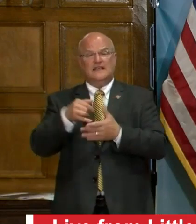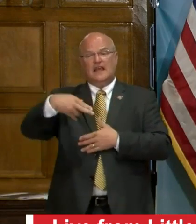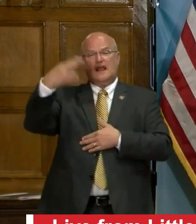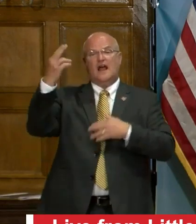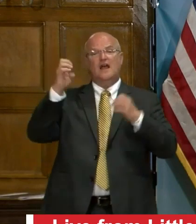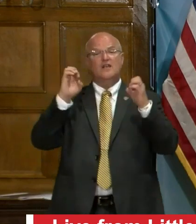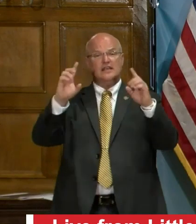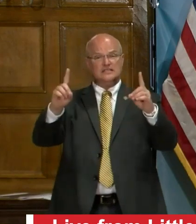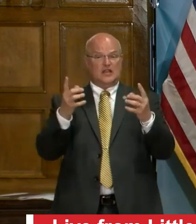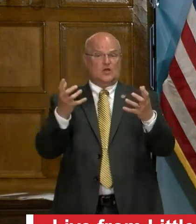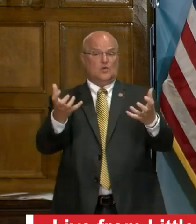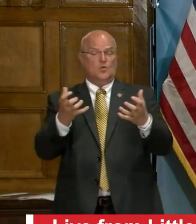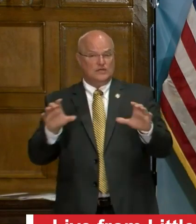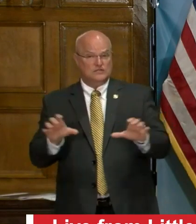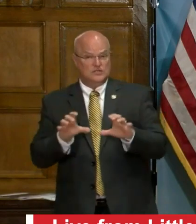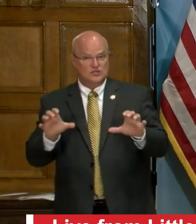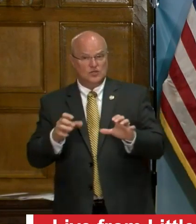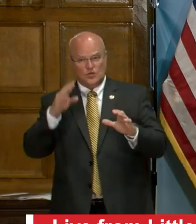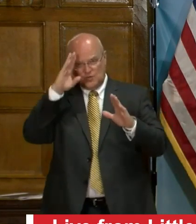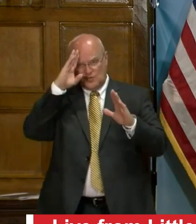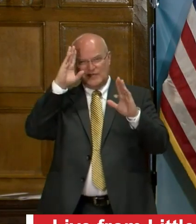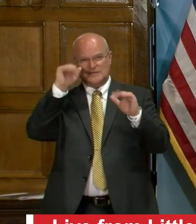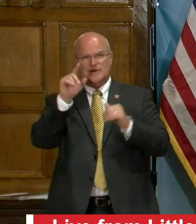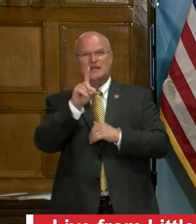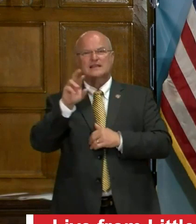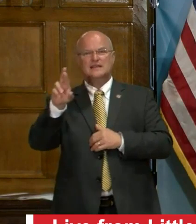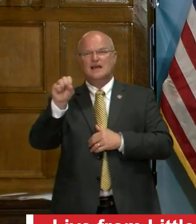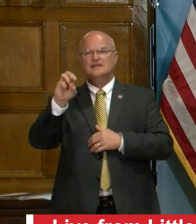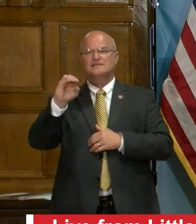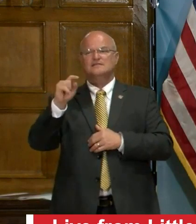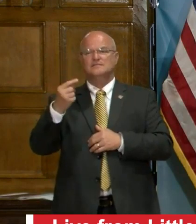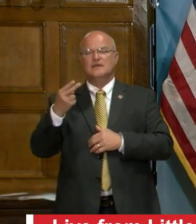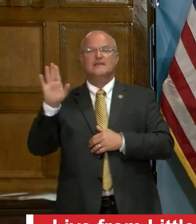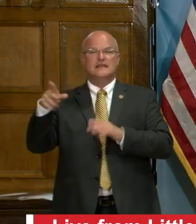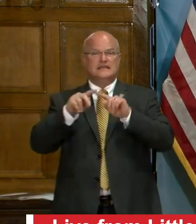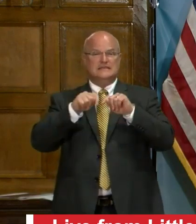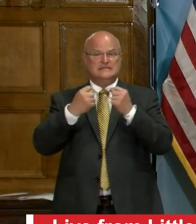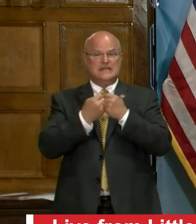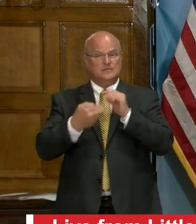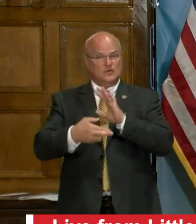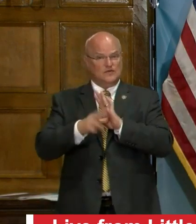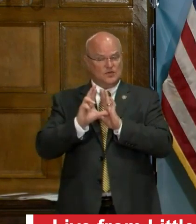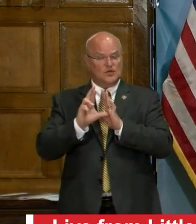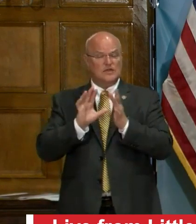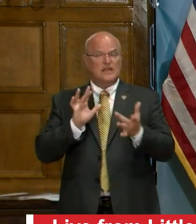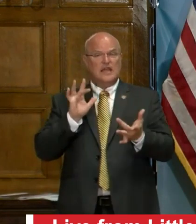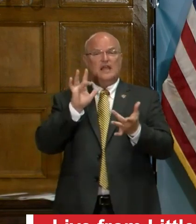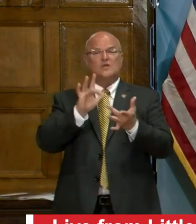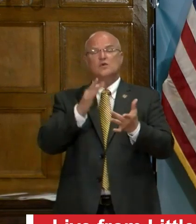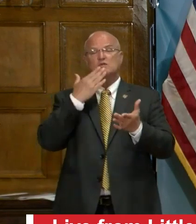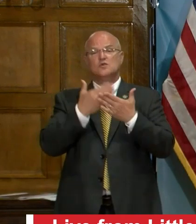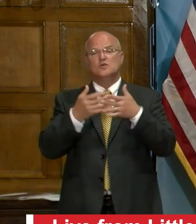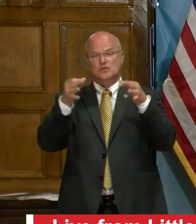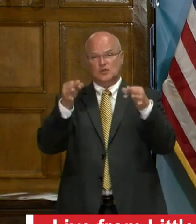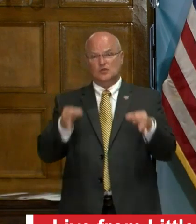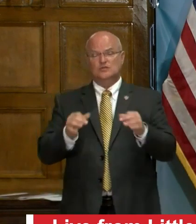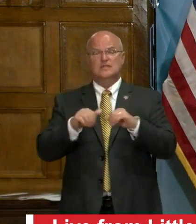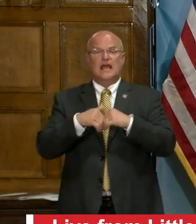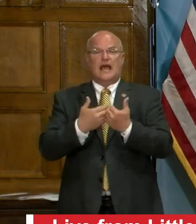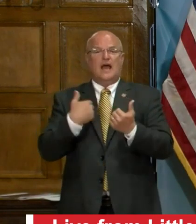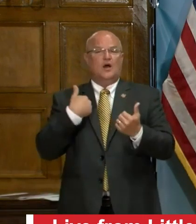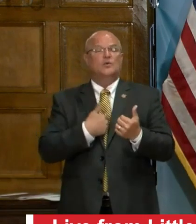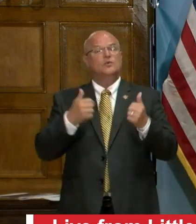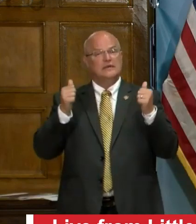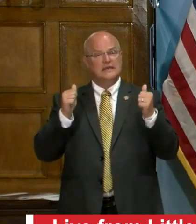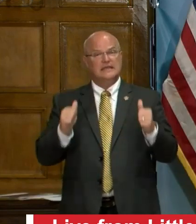higher education wants to do, we expect Dr. Smith and his team to review it and reach a good conclusion as to how